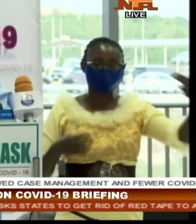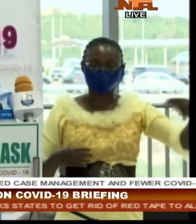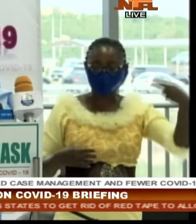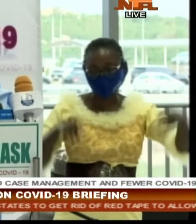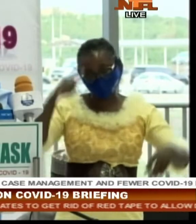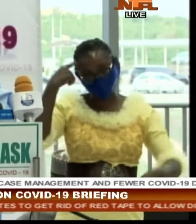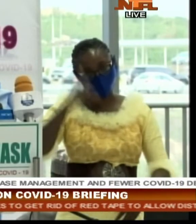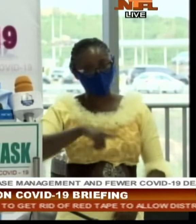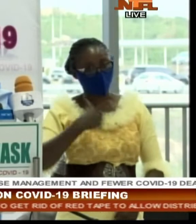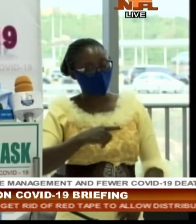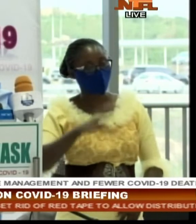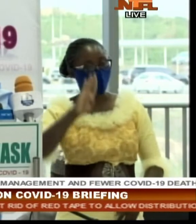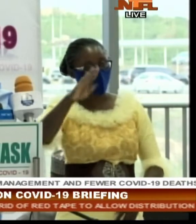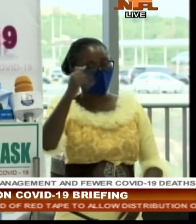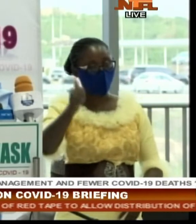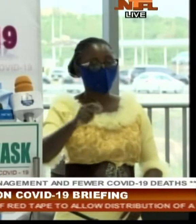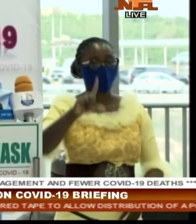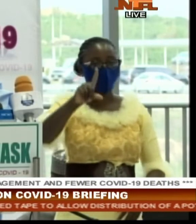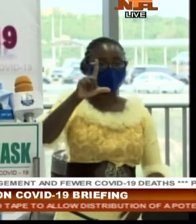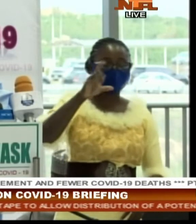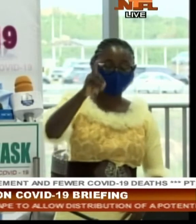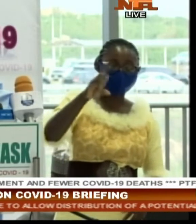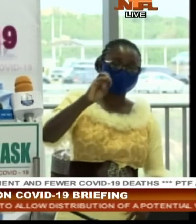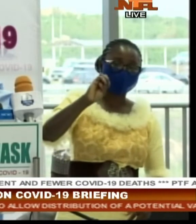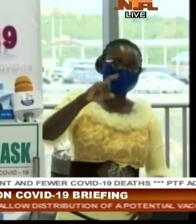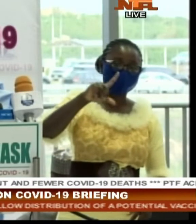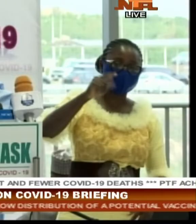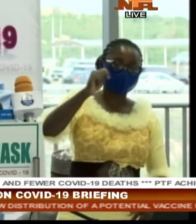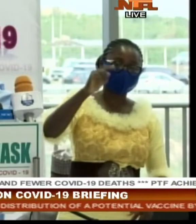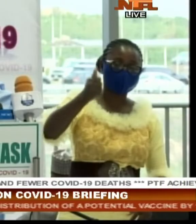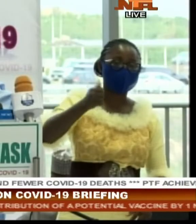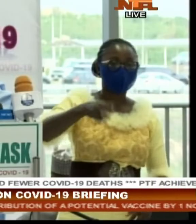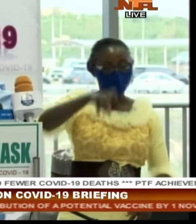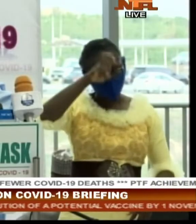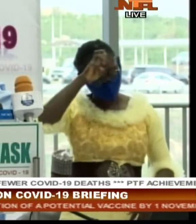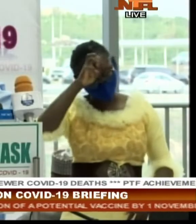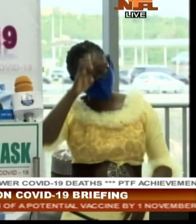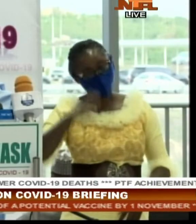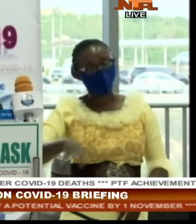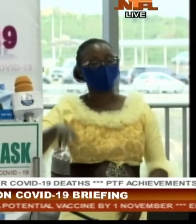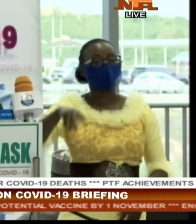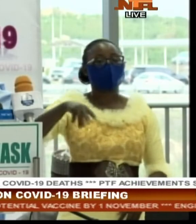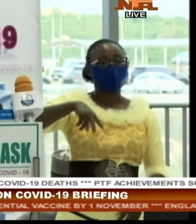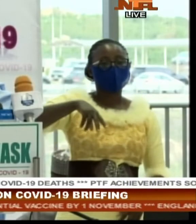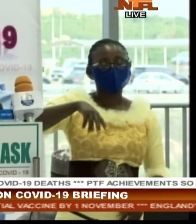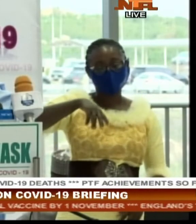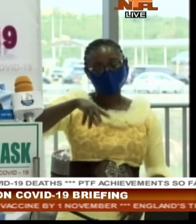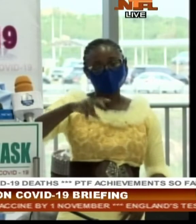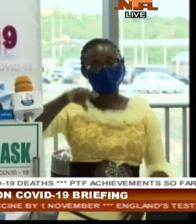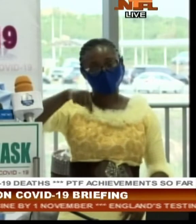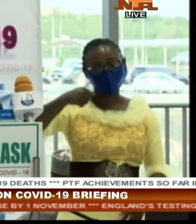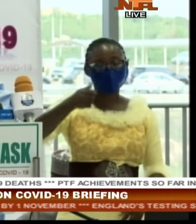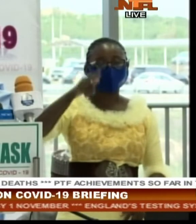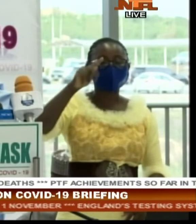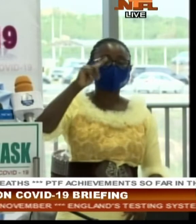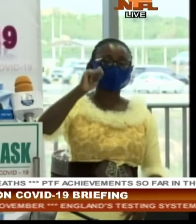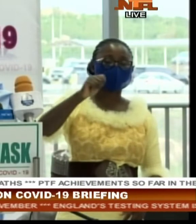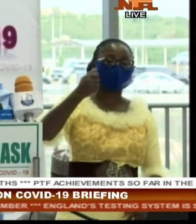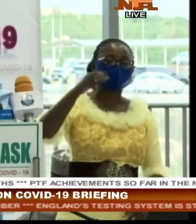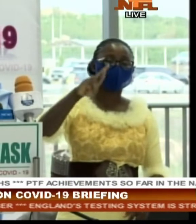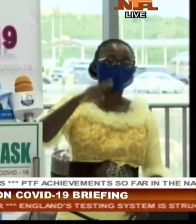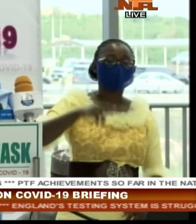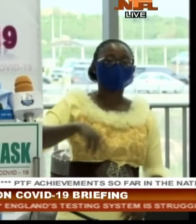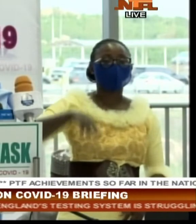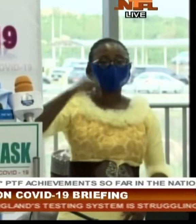for Lagos, BA, Delta, Egypt Air, Emirates, Ethiopian, Qatar, AWA. And